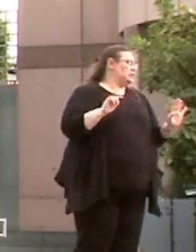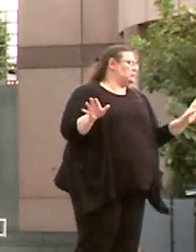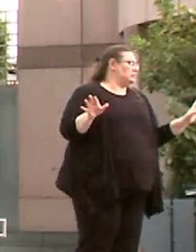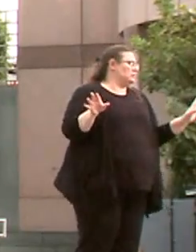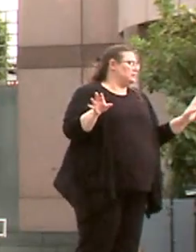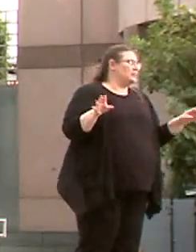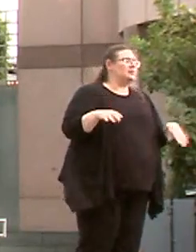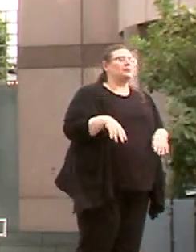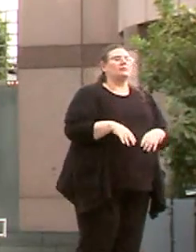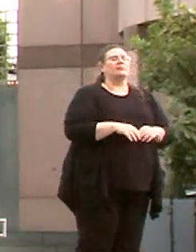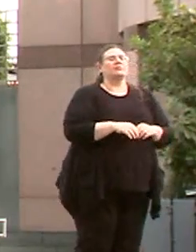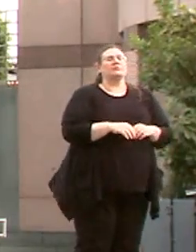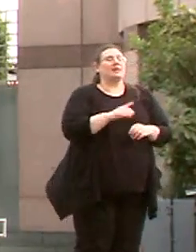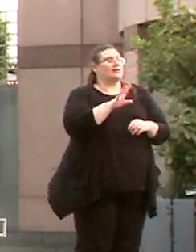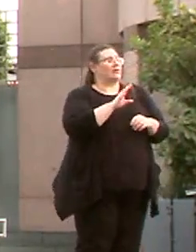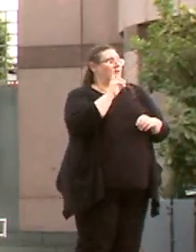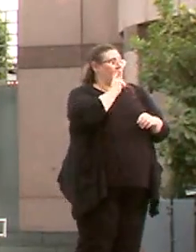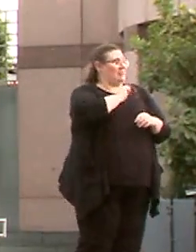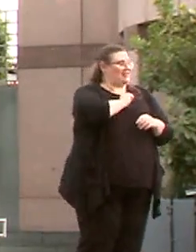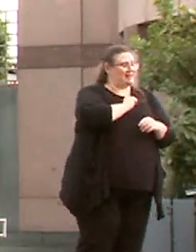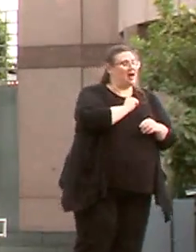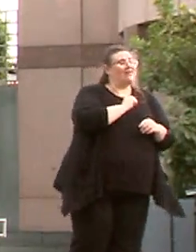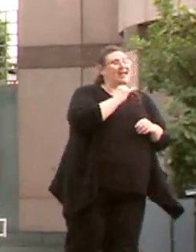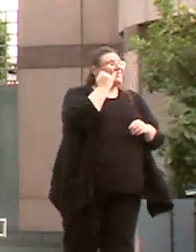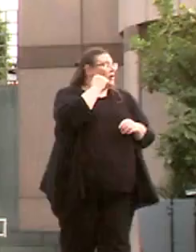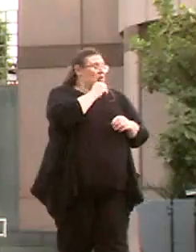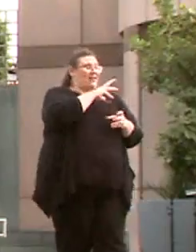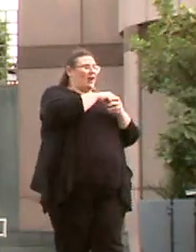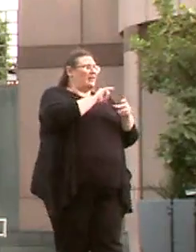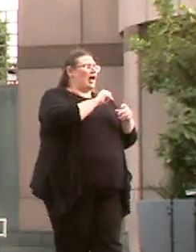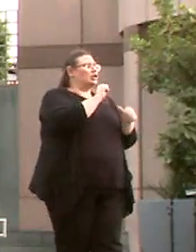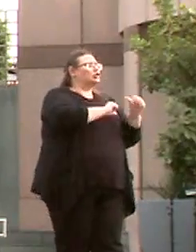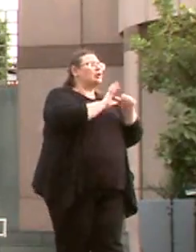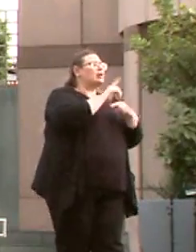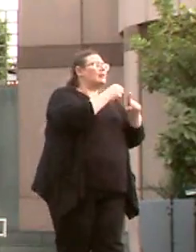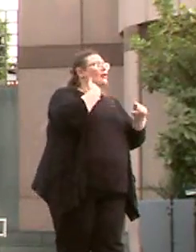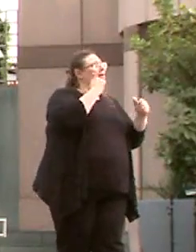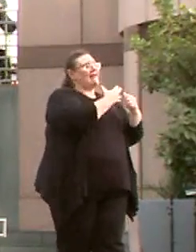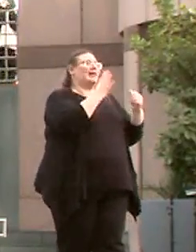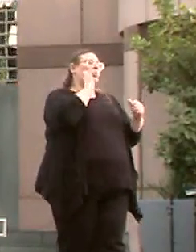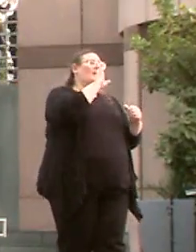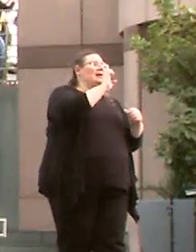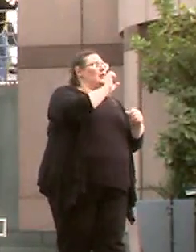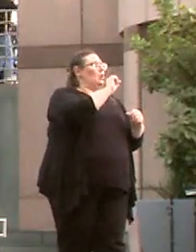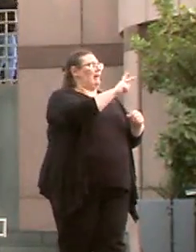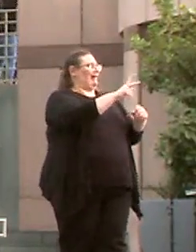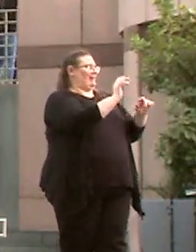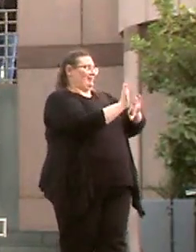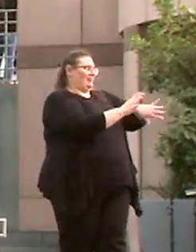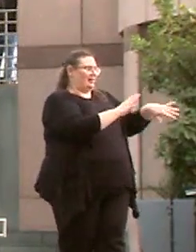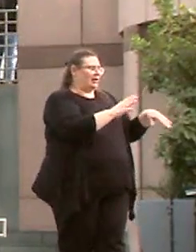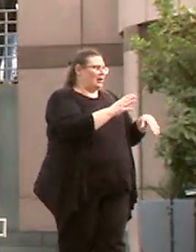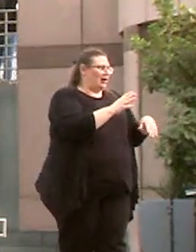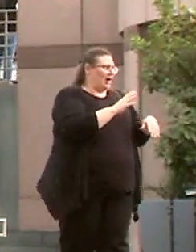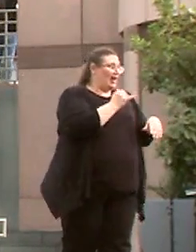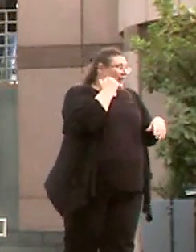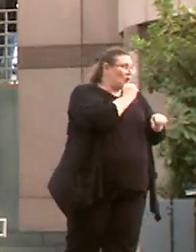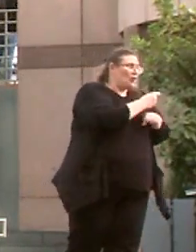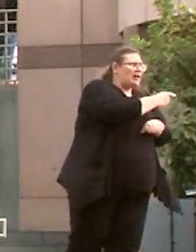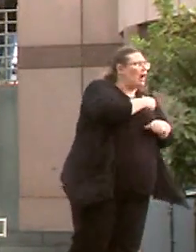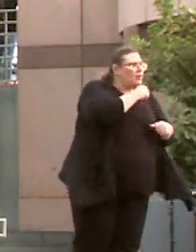I know for myself, if it wasn't for having worked on that show, Everything's Gonna Be Okay, I would not have myself also found out that I am on the autism